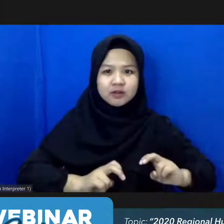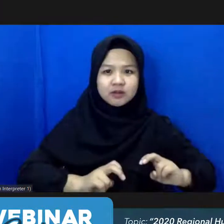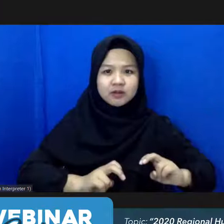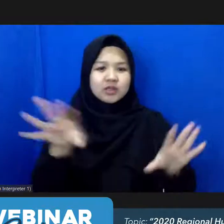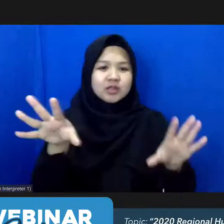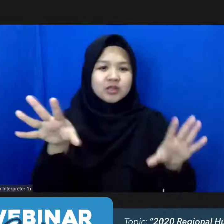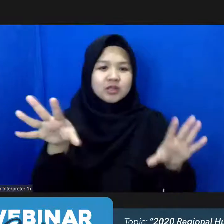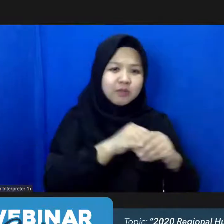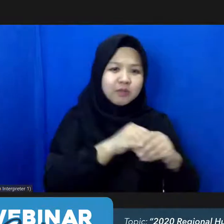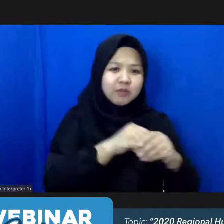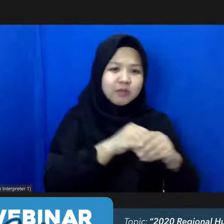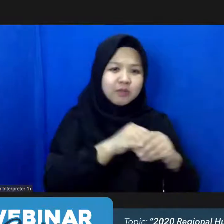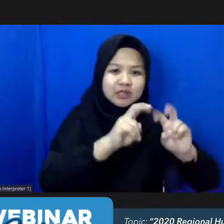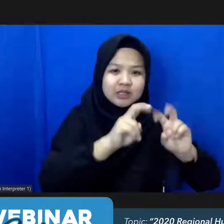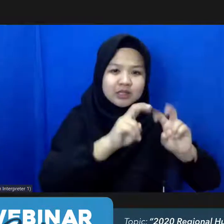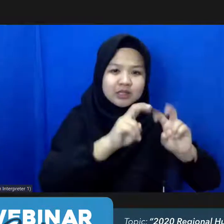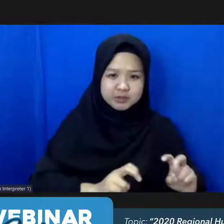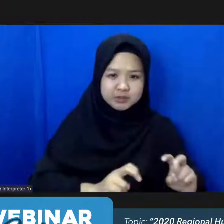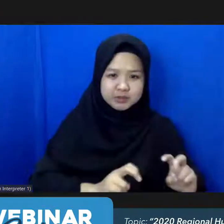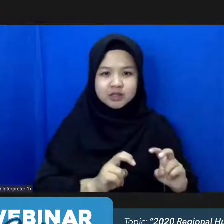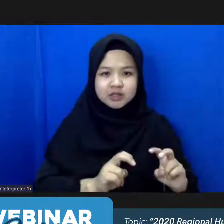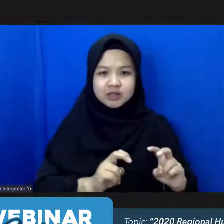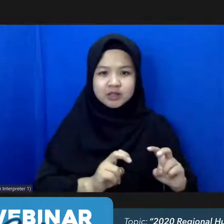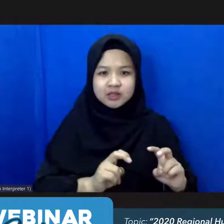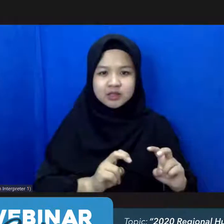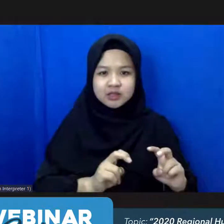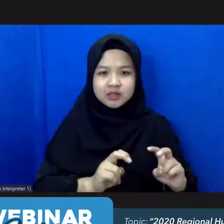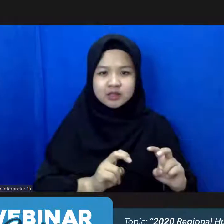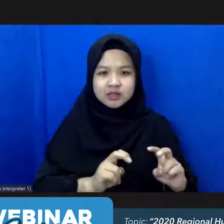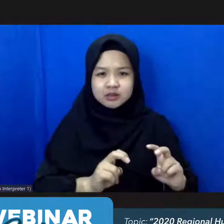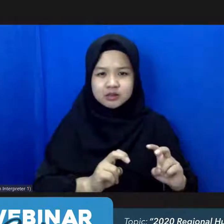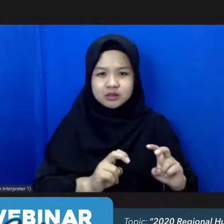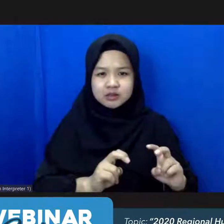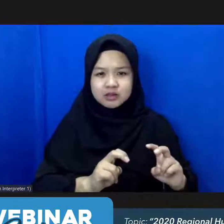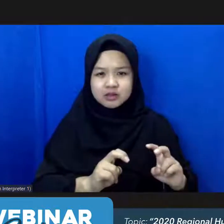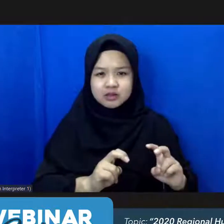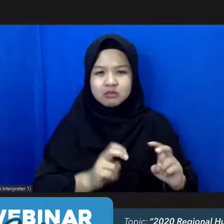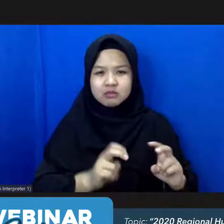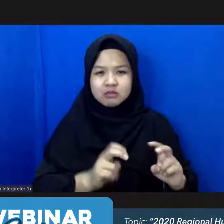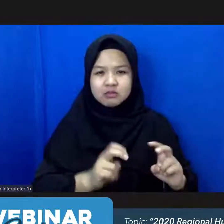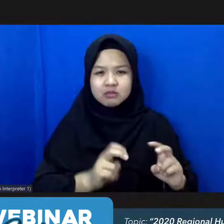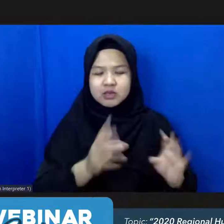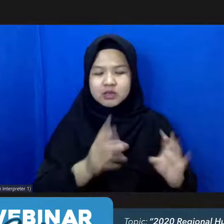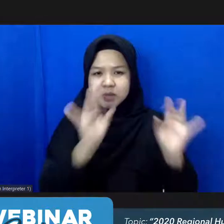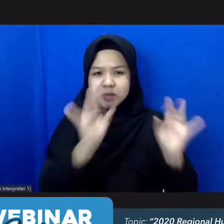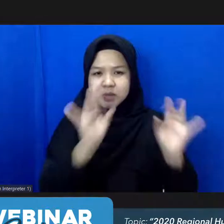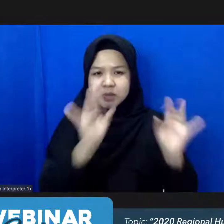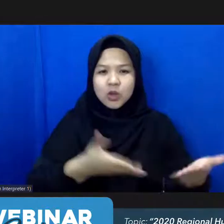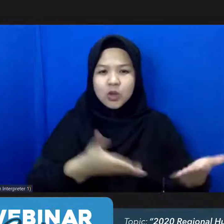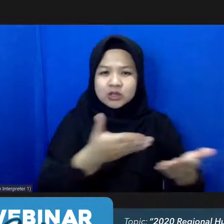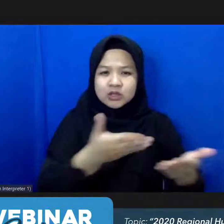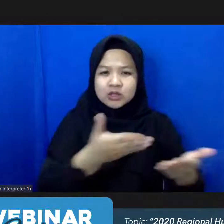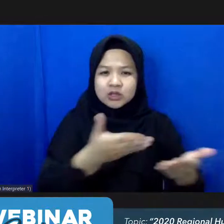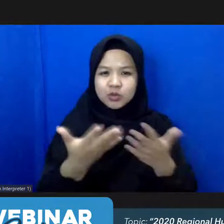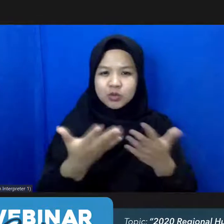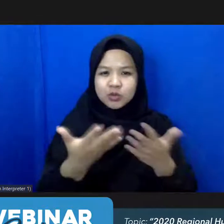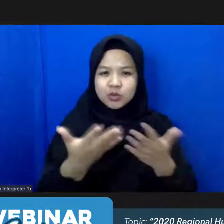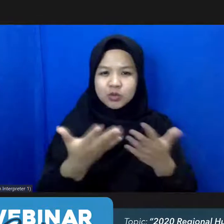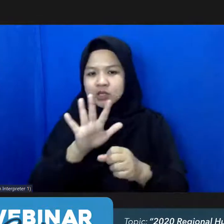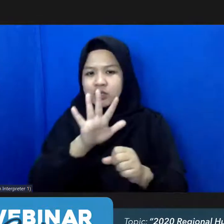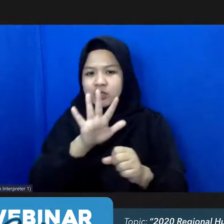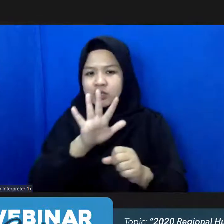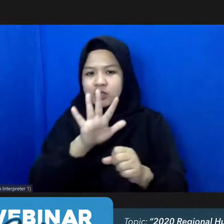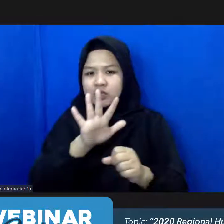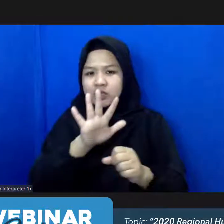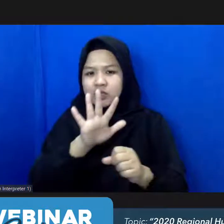assessment of the of the situation, whether it's COVID or COVID by plus typhoon, or